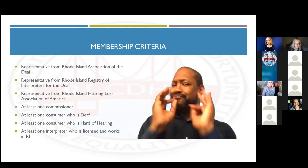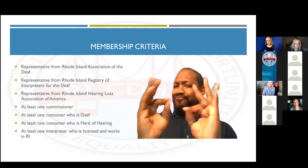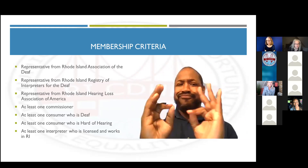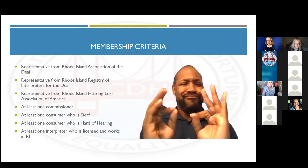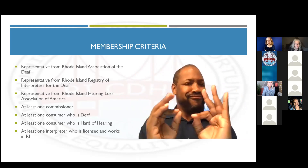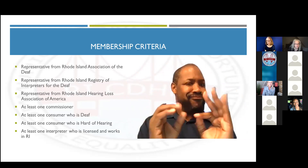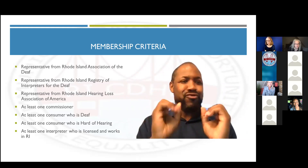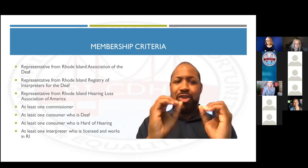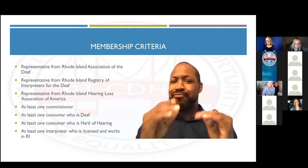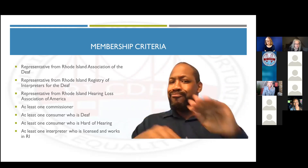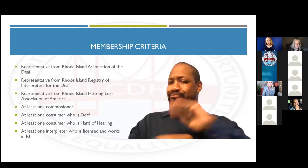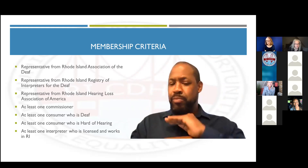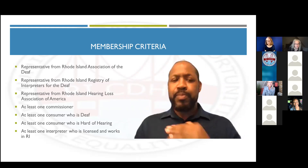those criteria.